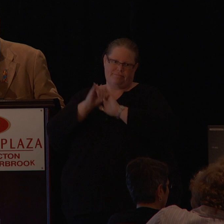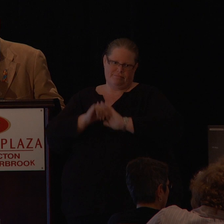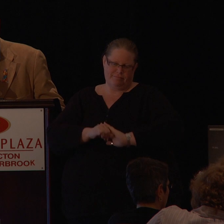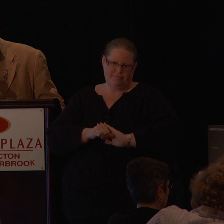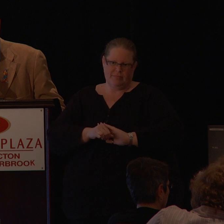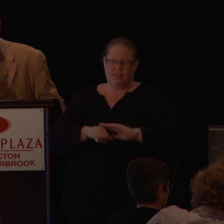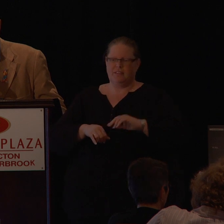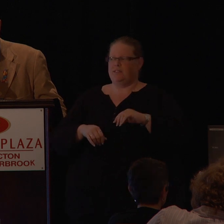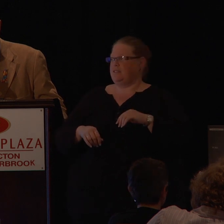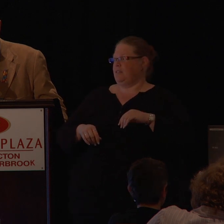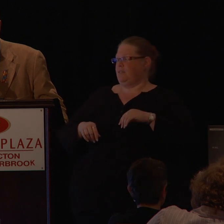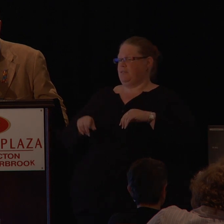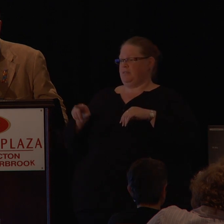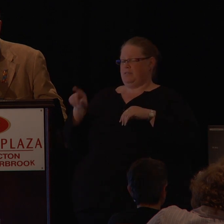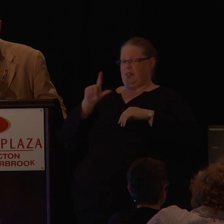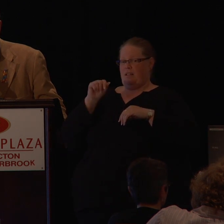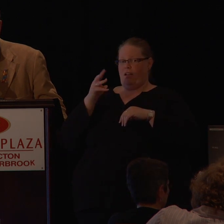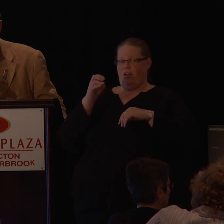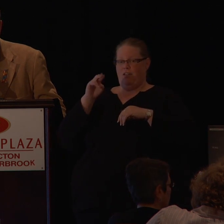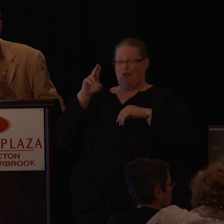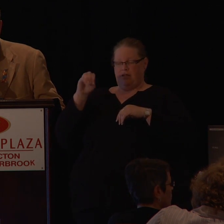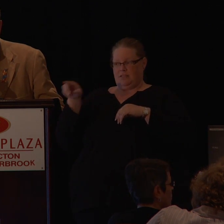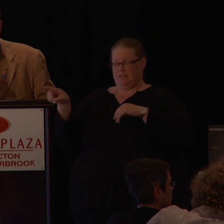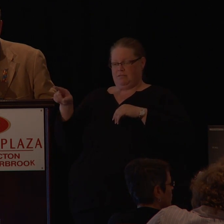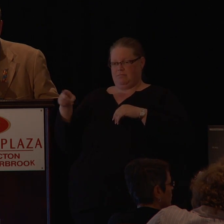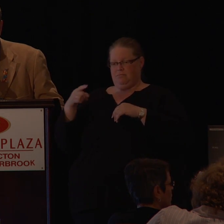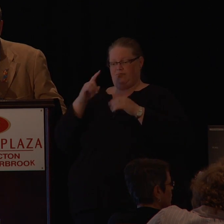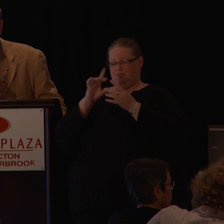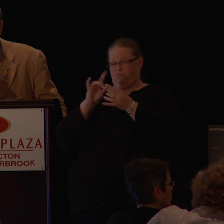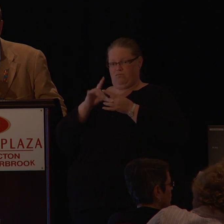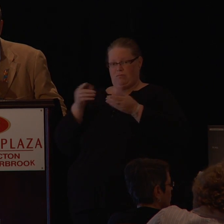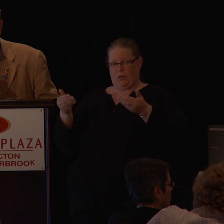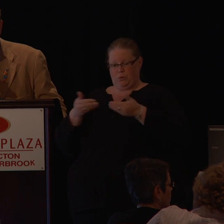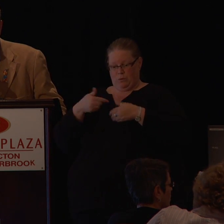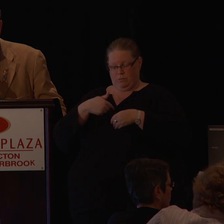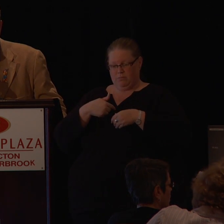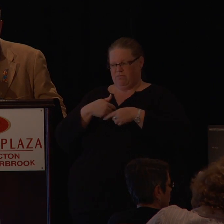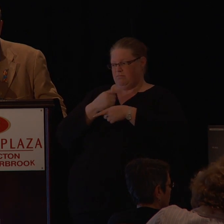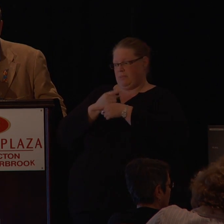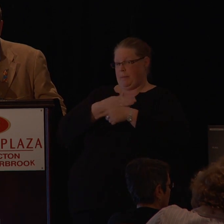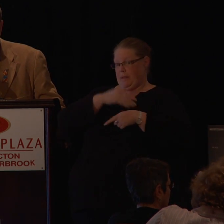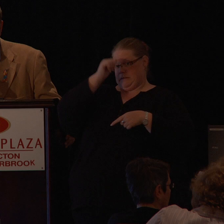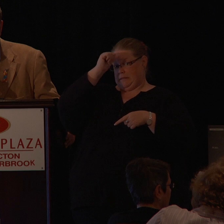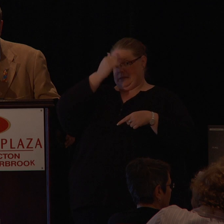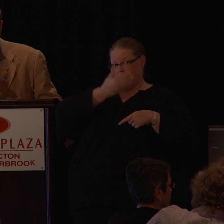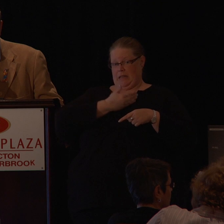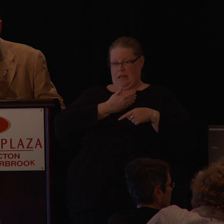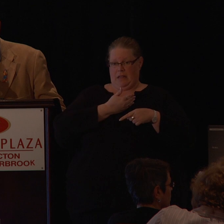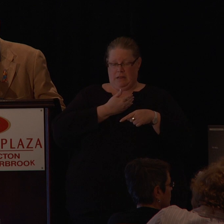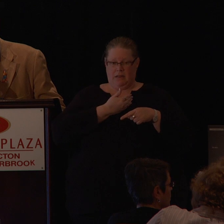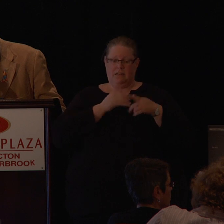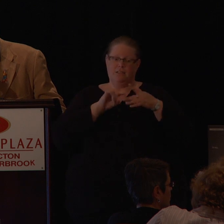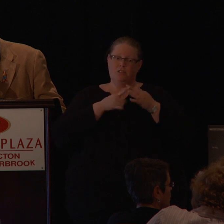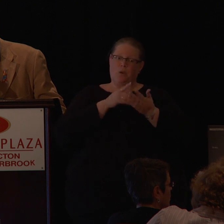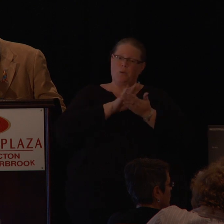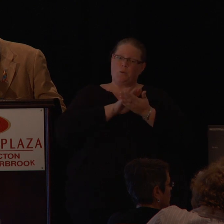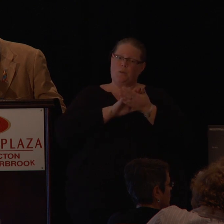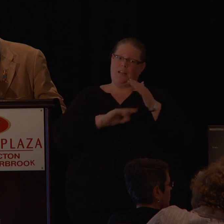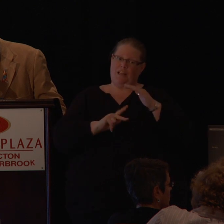gentleman pointed out in the introductory remarks, my son, when he was starting the school